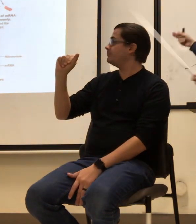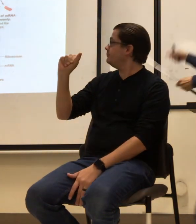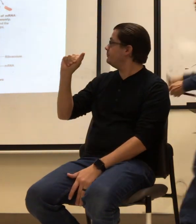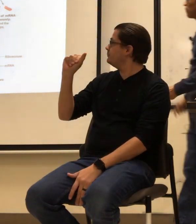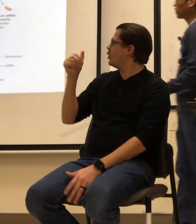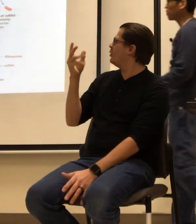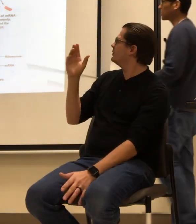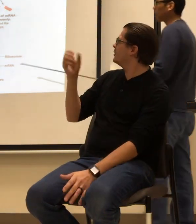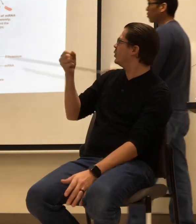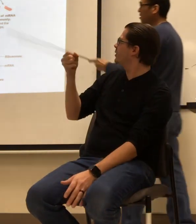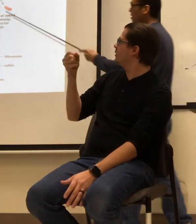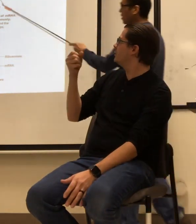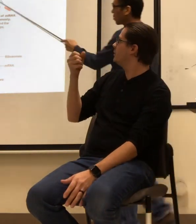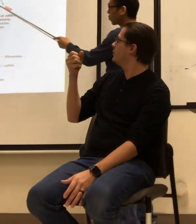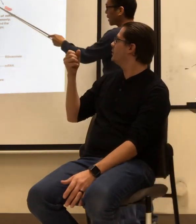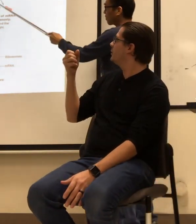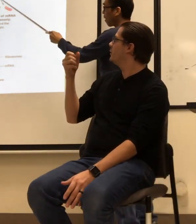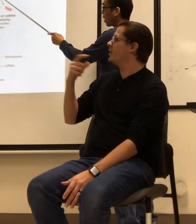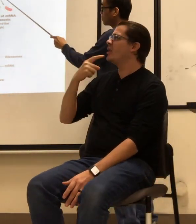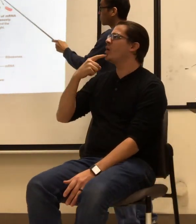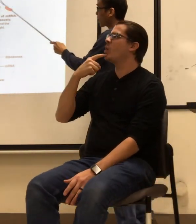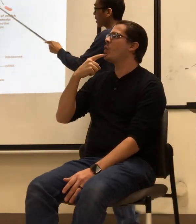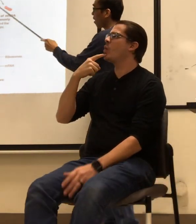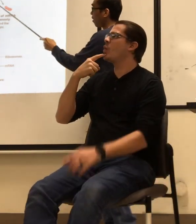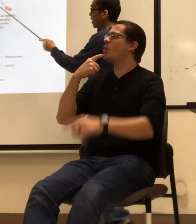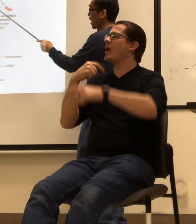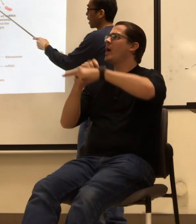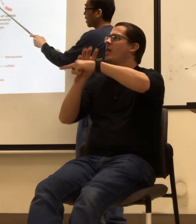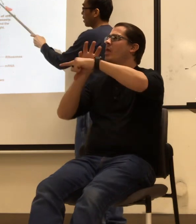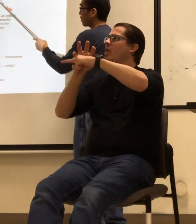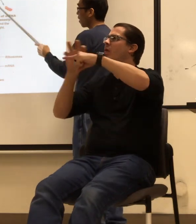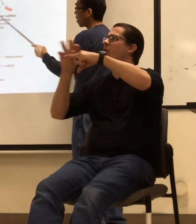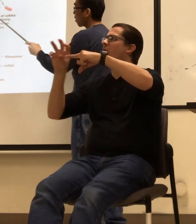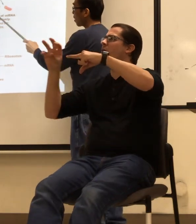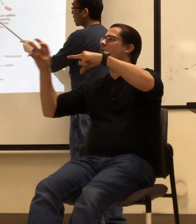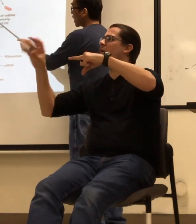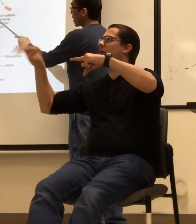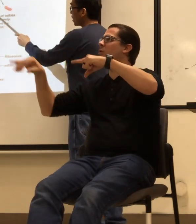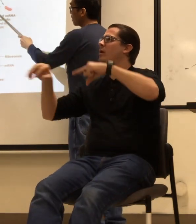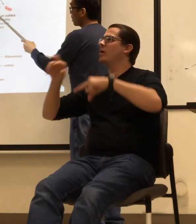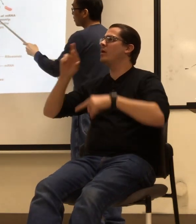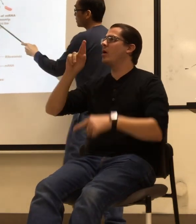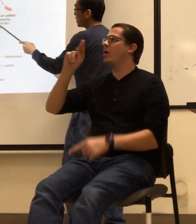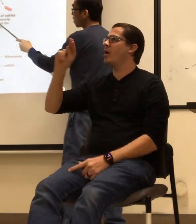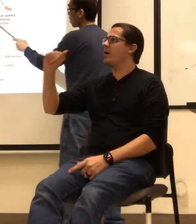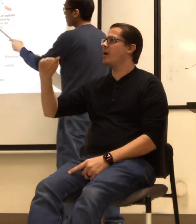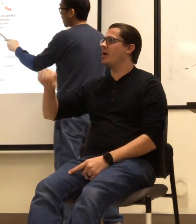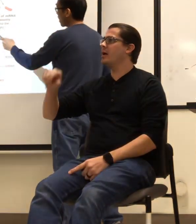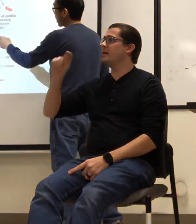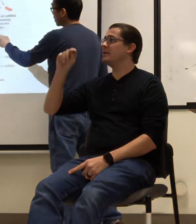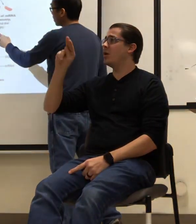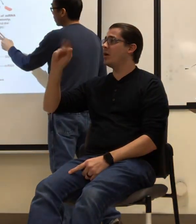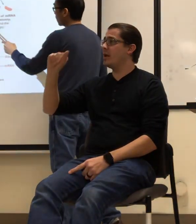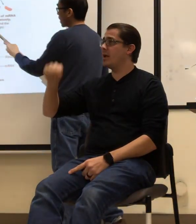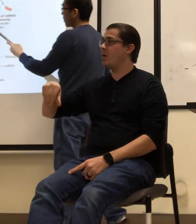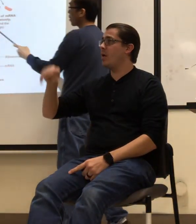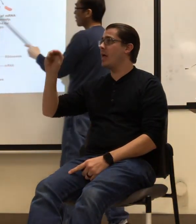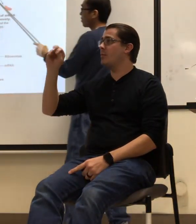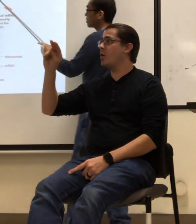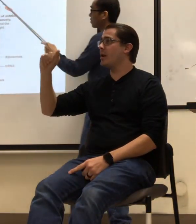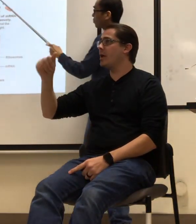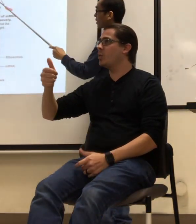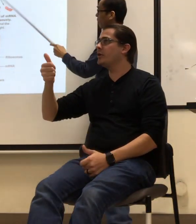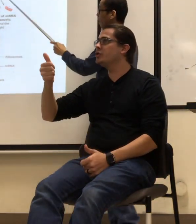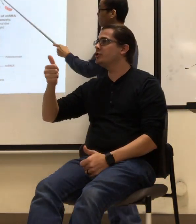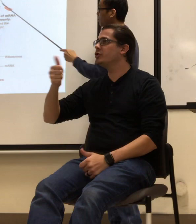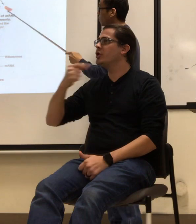Well, let me see if you can figure this out. What are these like little red globs? What kind of RNA? The rRNA, the tRNA, or the mRNA?